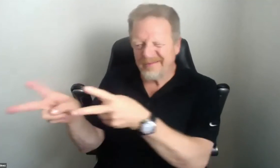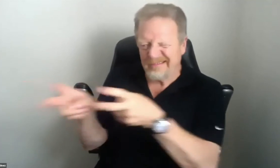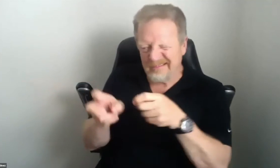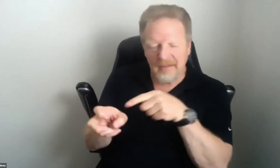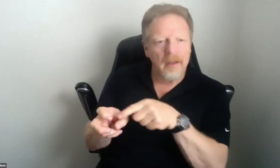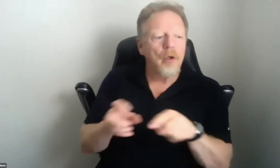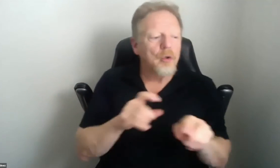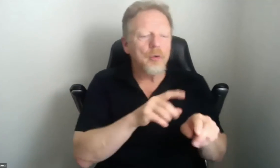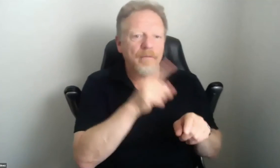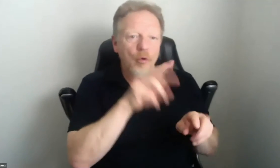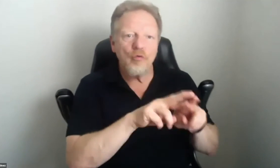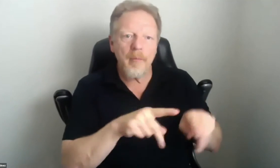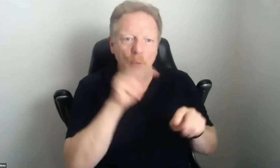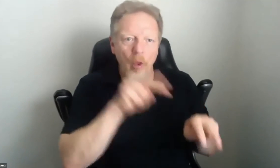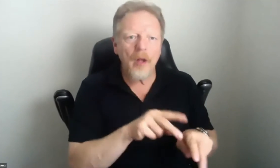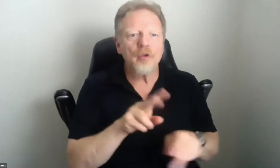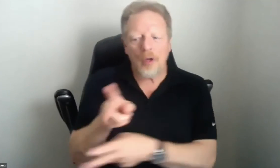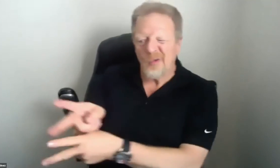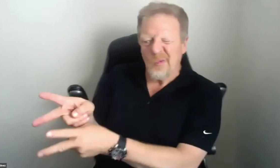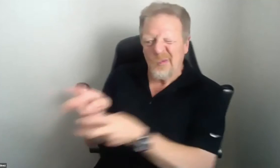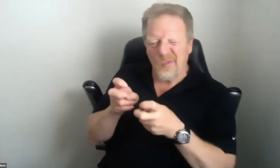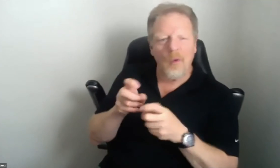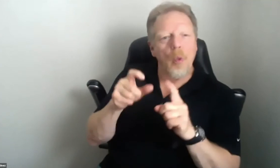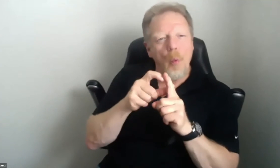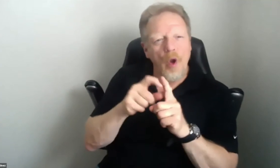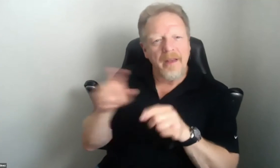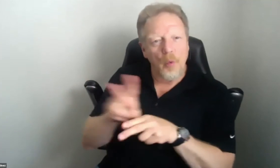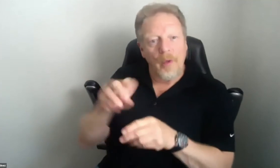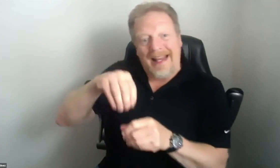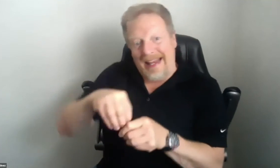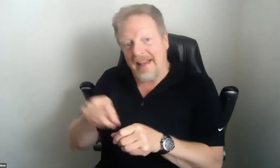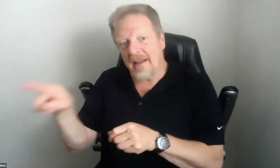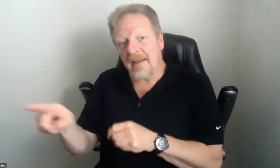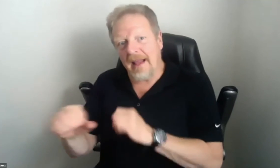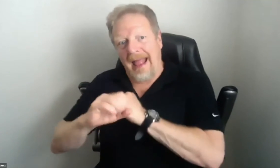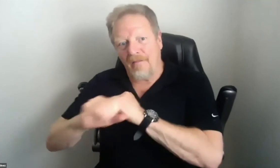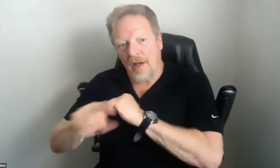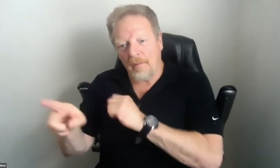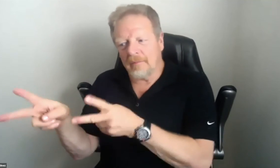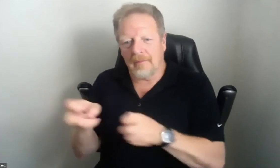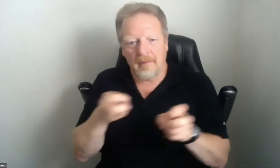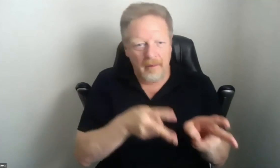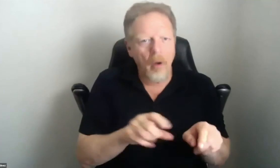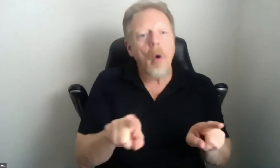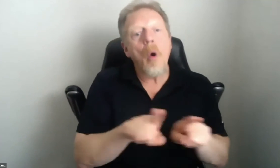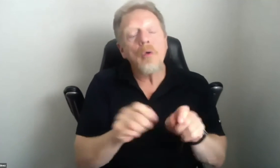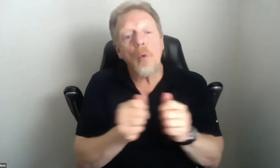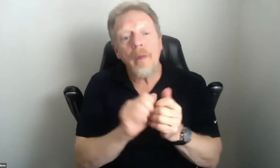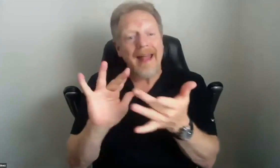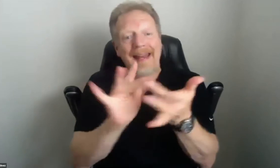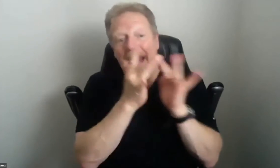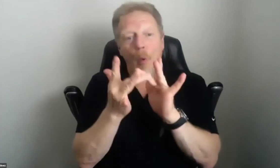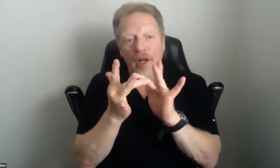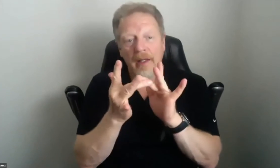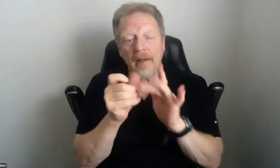get looked at. That is huge. And also with networking, if you know